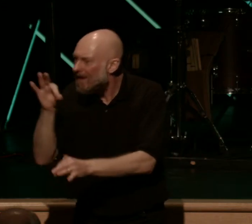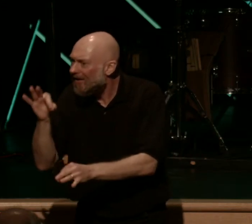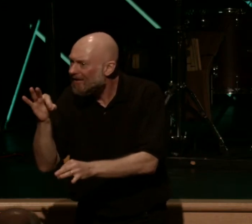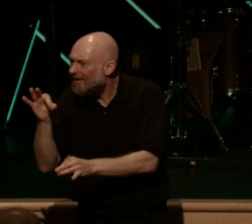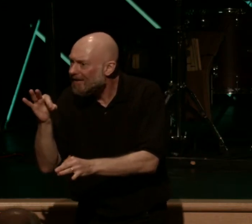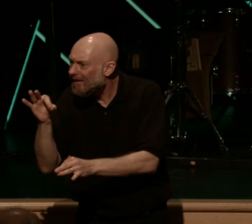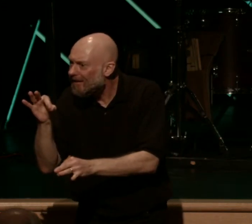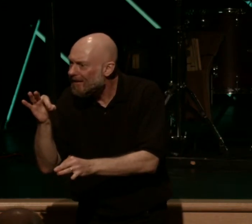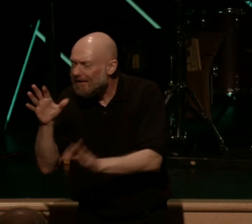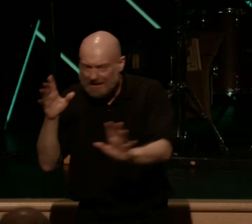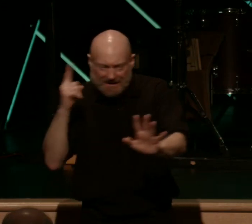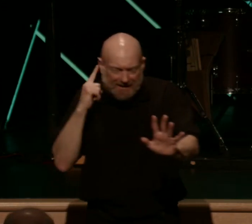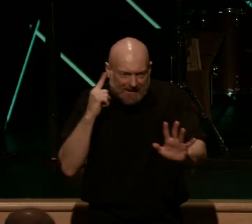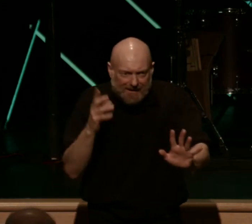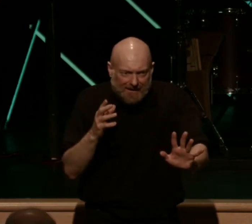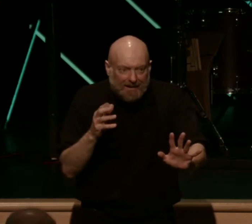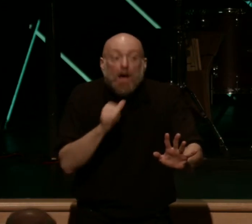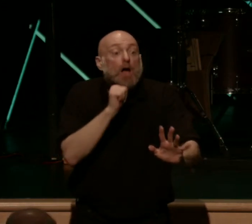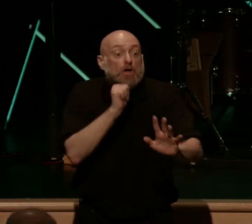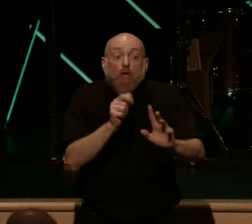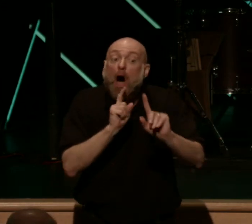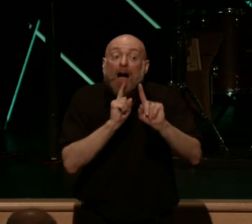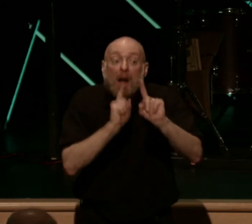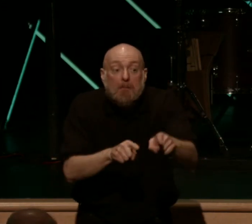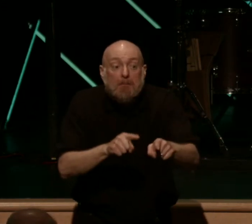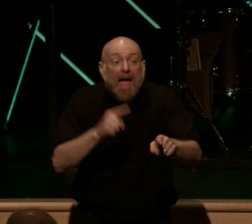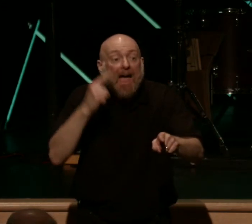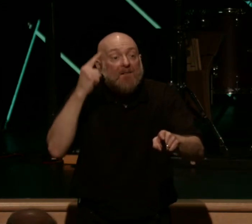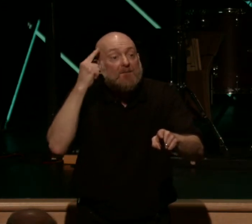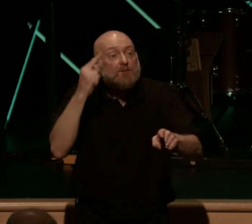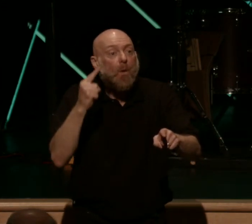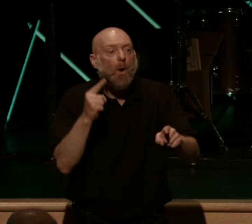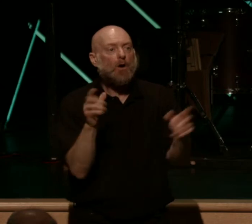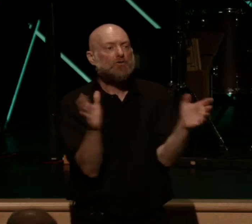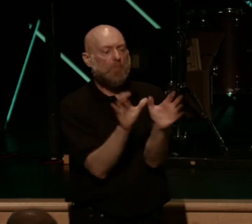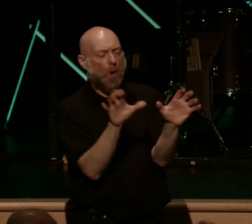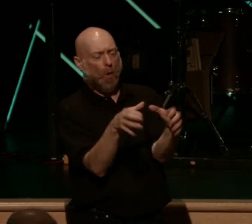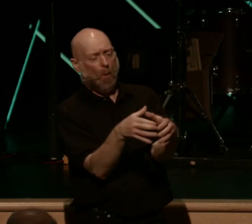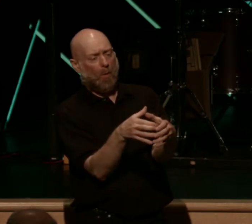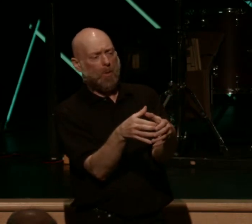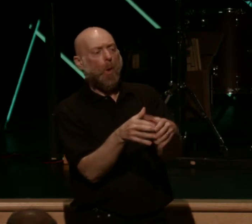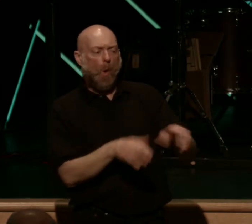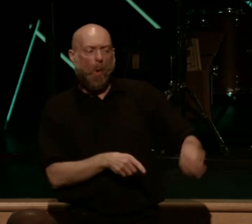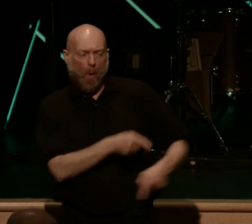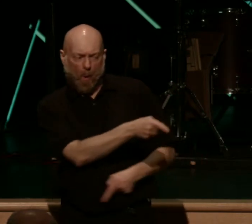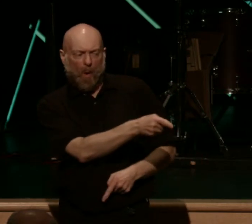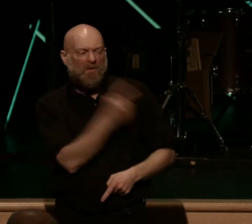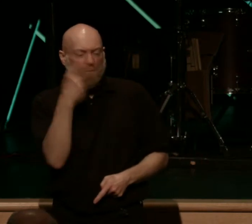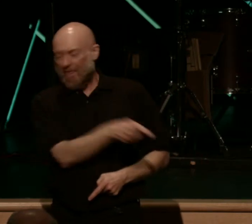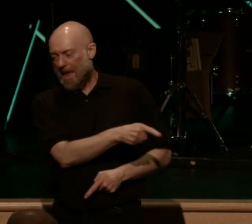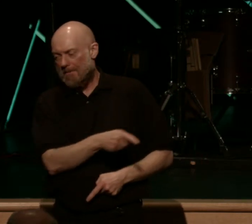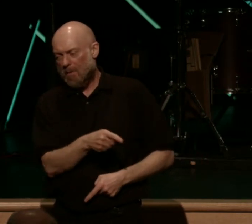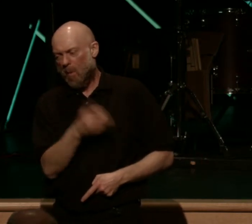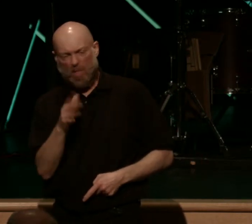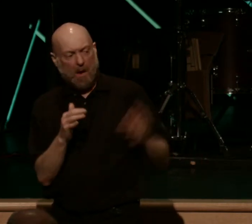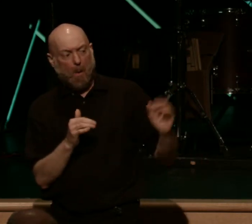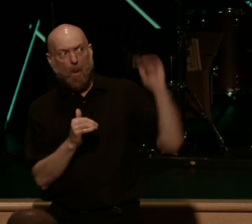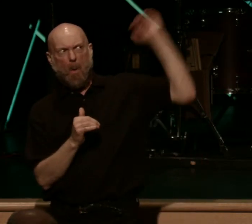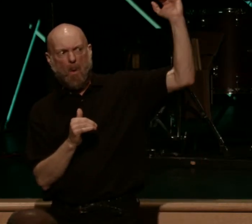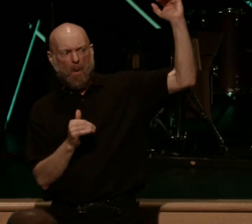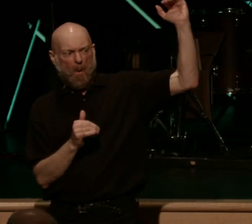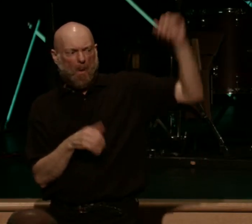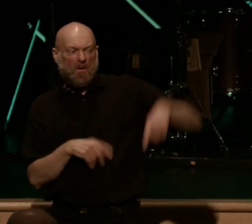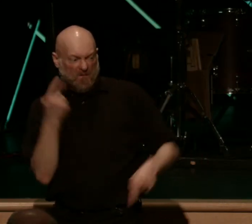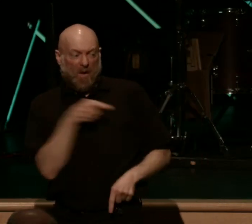And listen, this is not a command for some small group of spiritually elite super Christian.